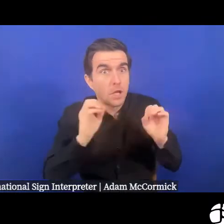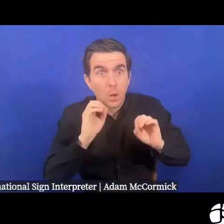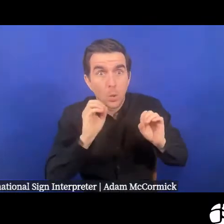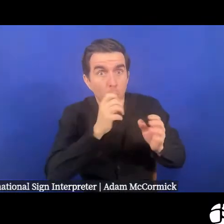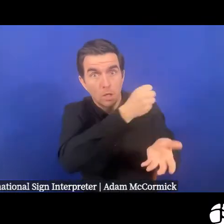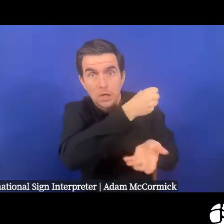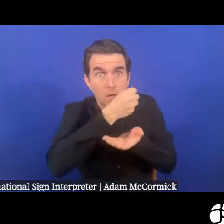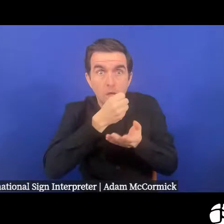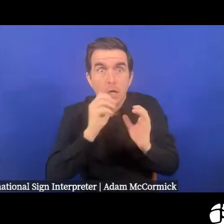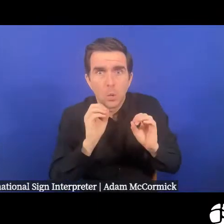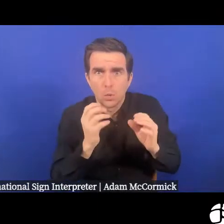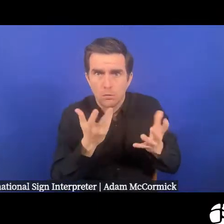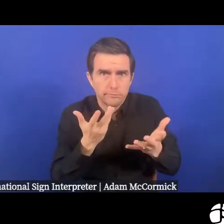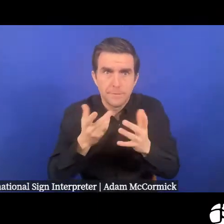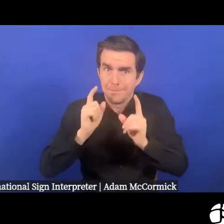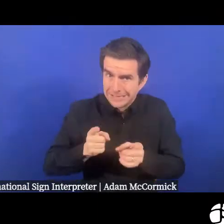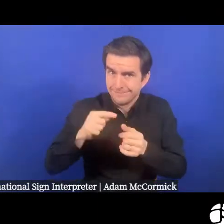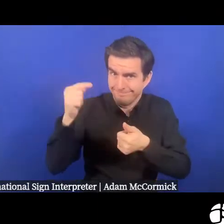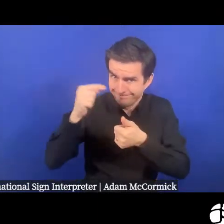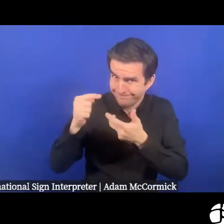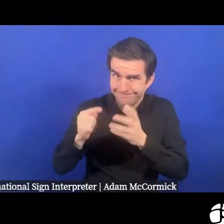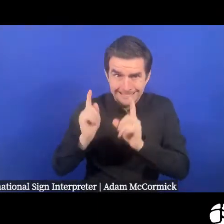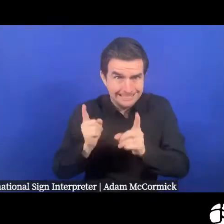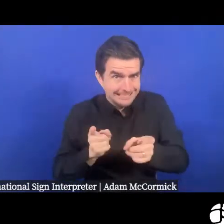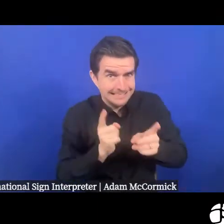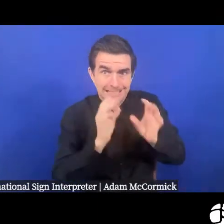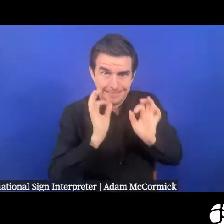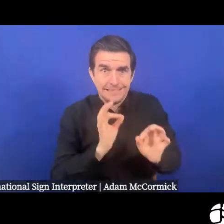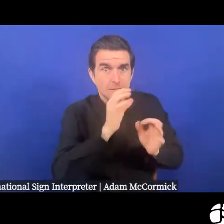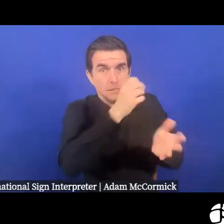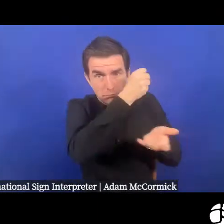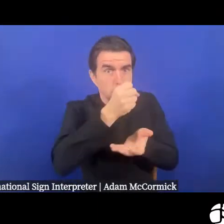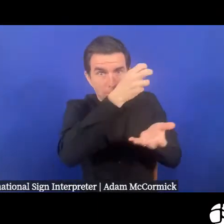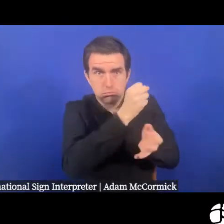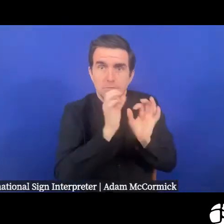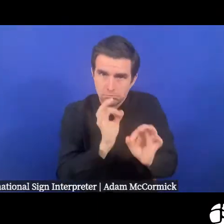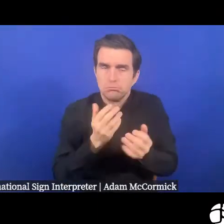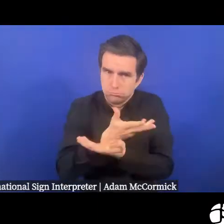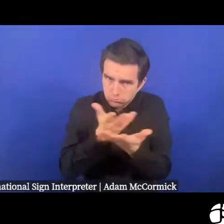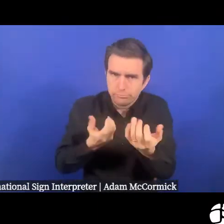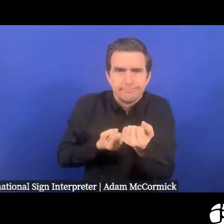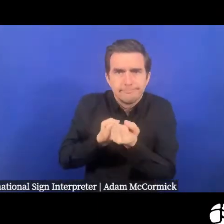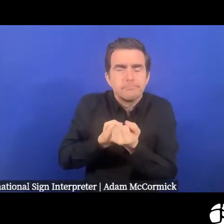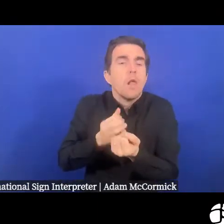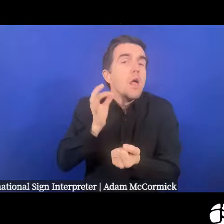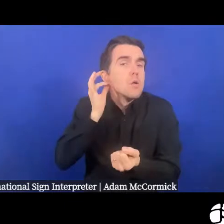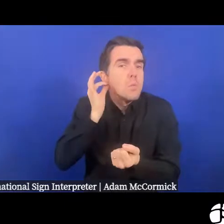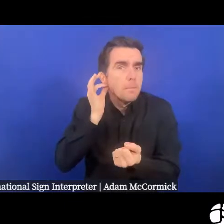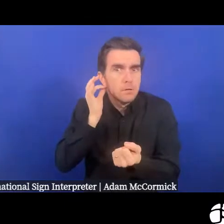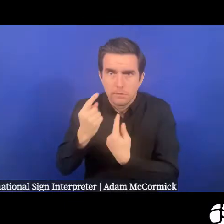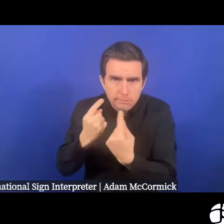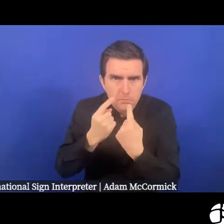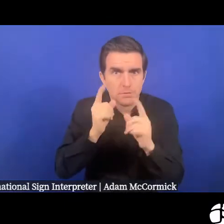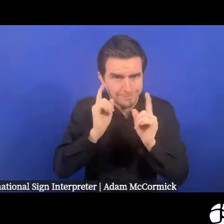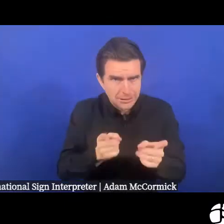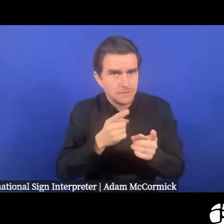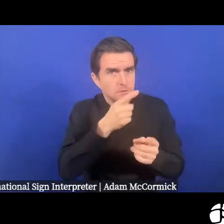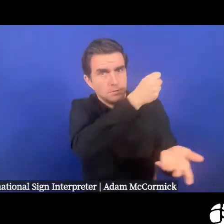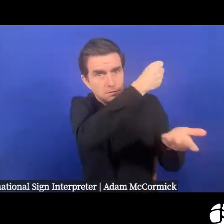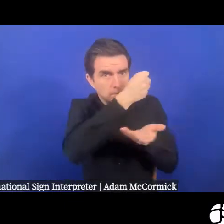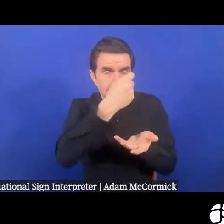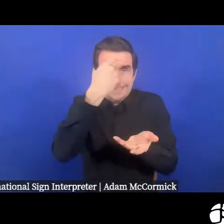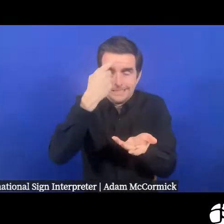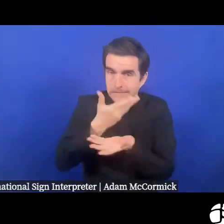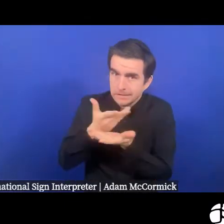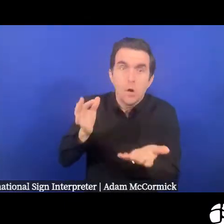to it. You need to work with other women, okay? Funding, yeah, continue to